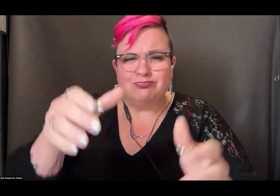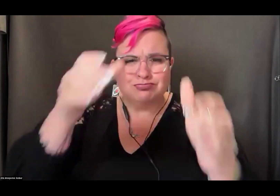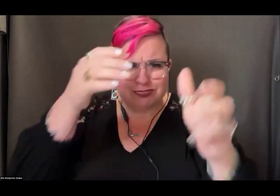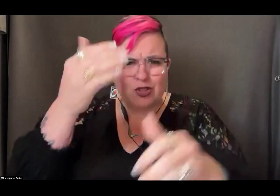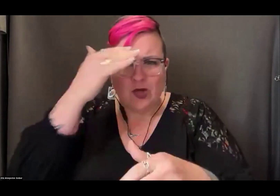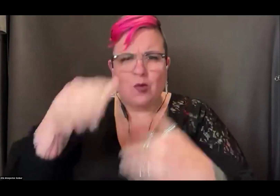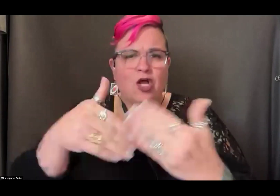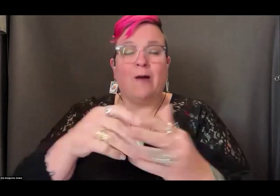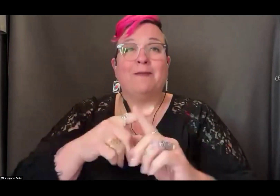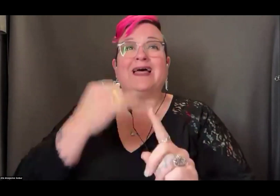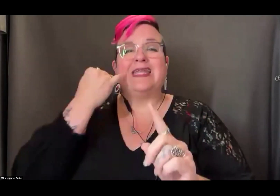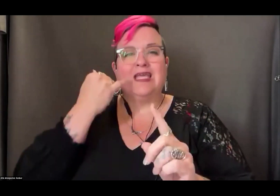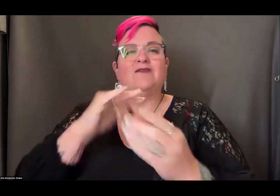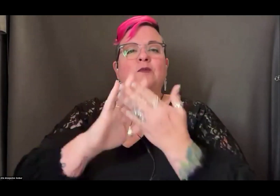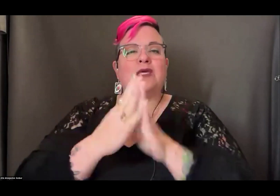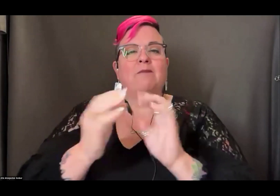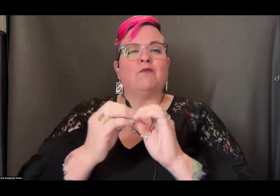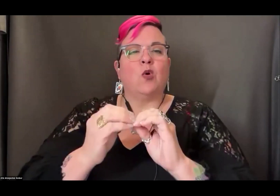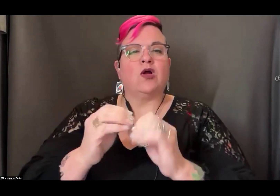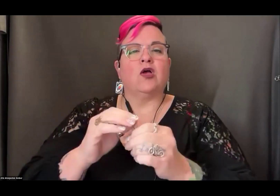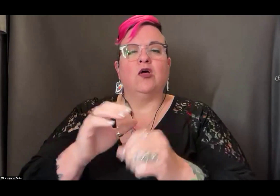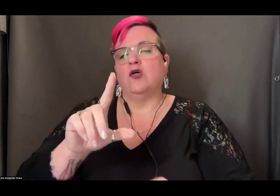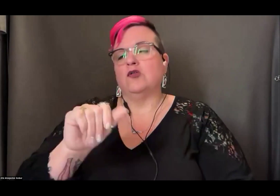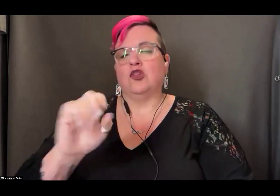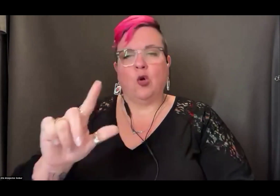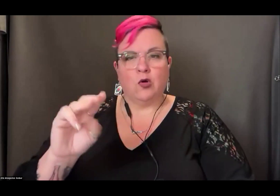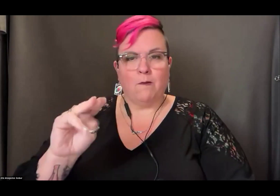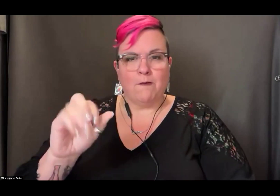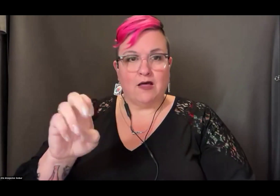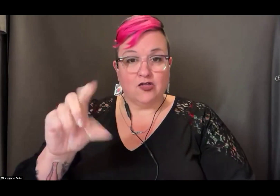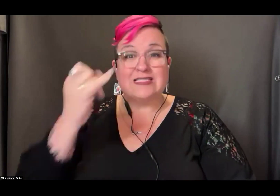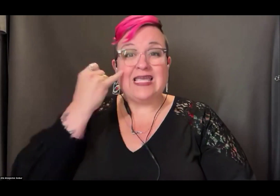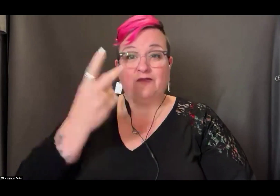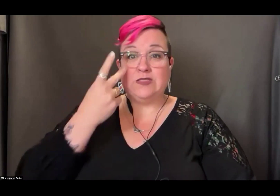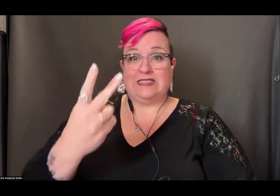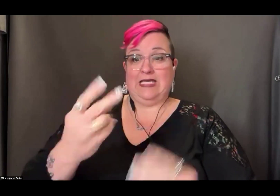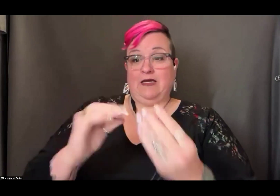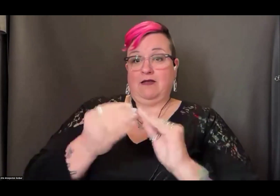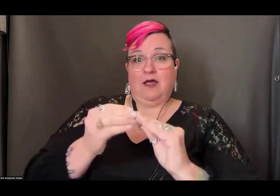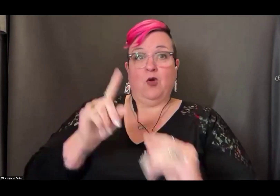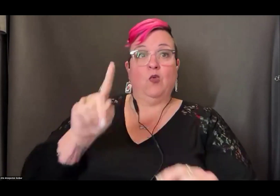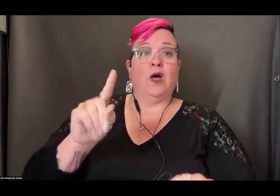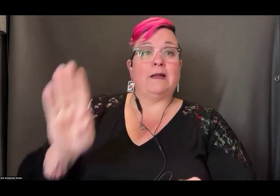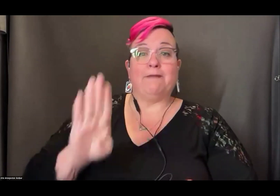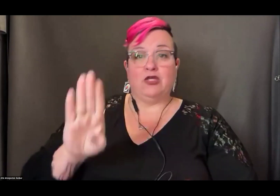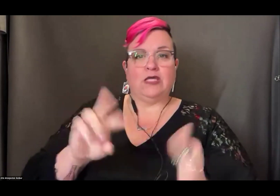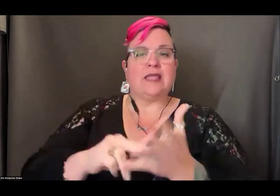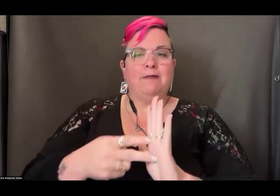local models, but a rule of thumb is whenever you see a number, a billion means a